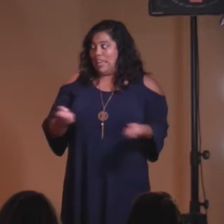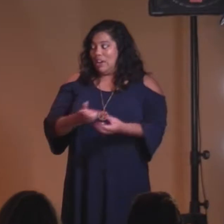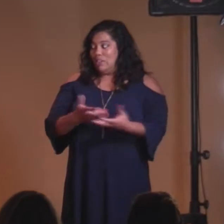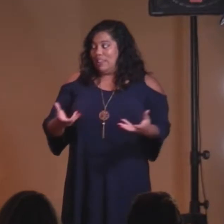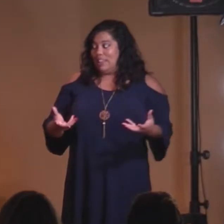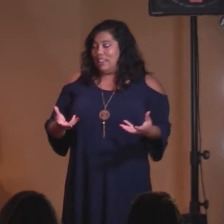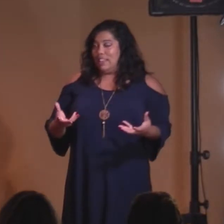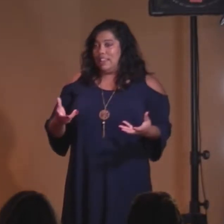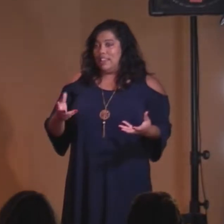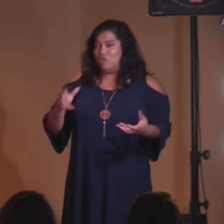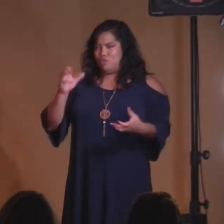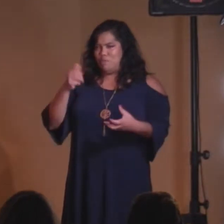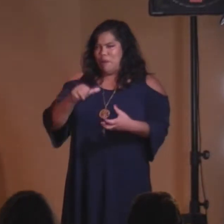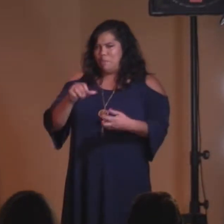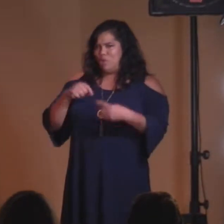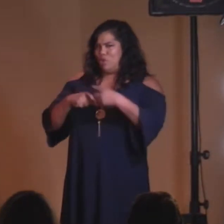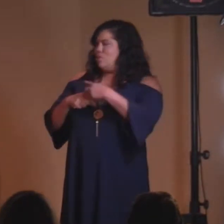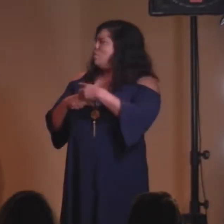Familiar with this?